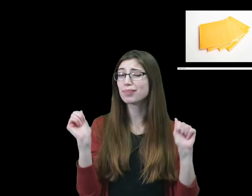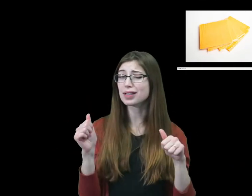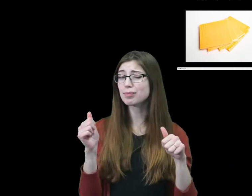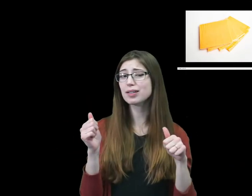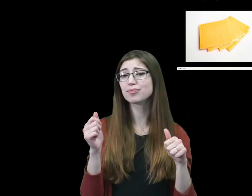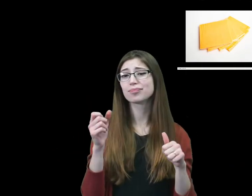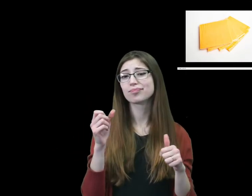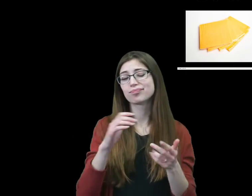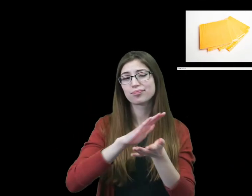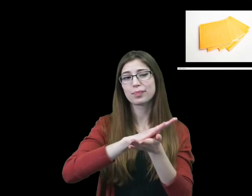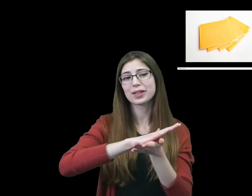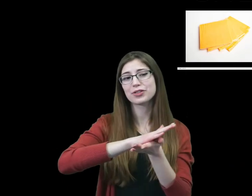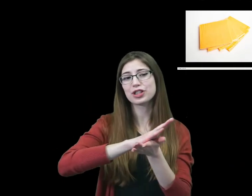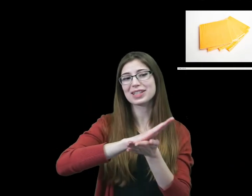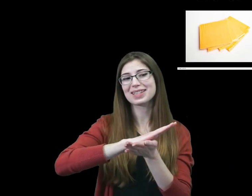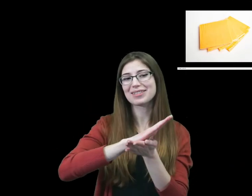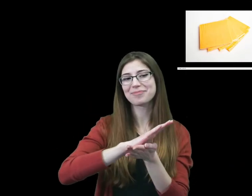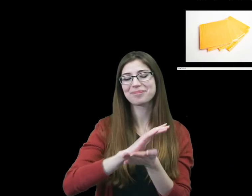possibly. Cheese.